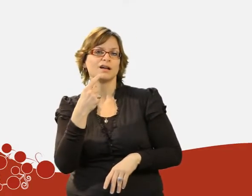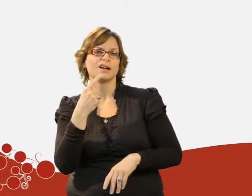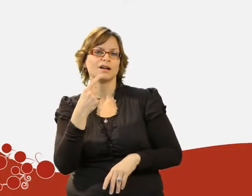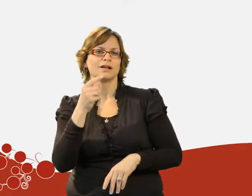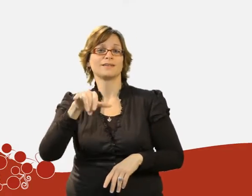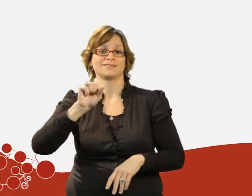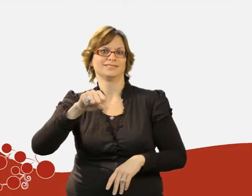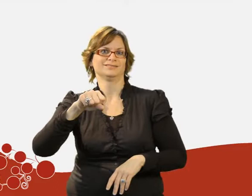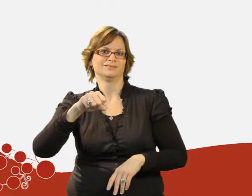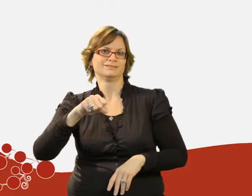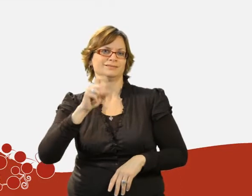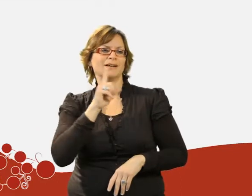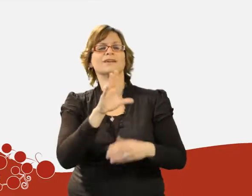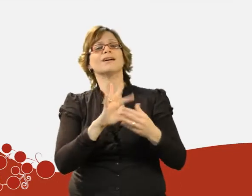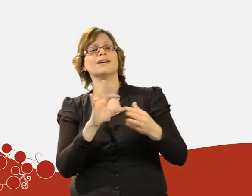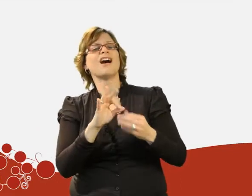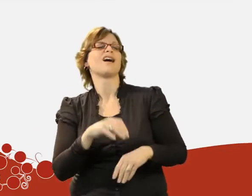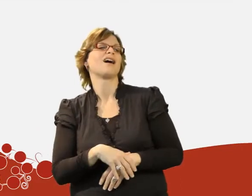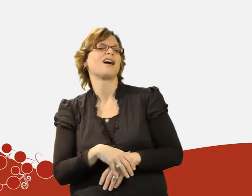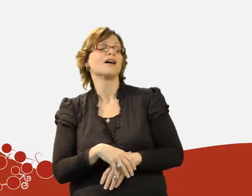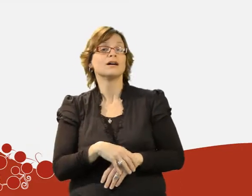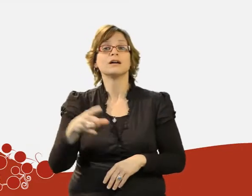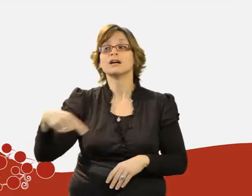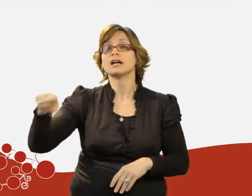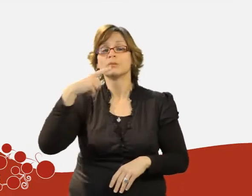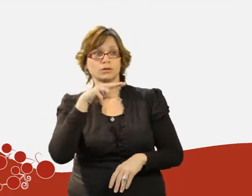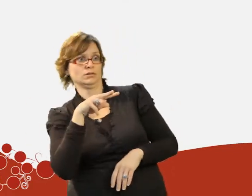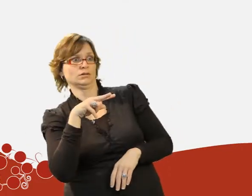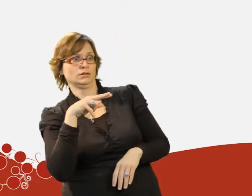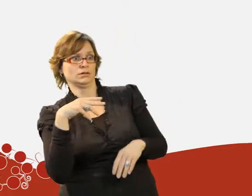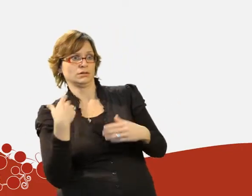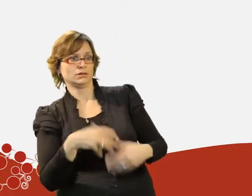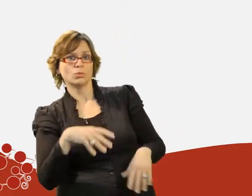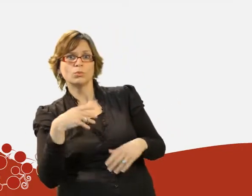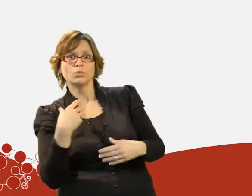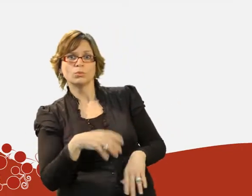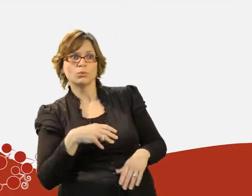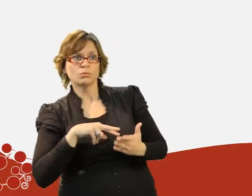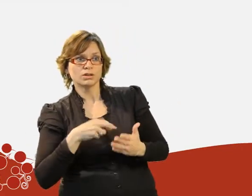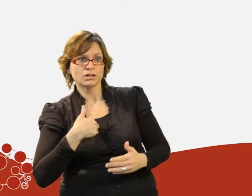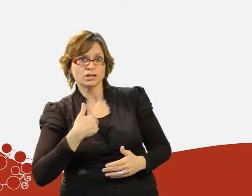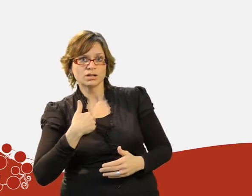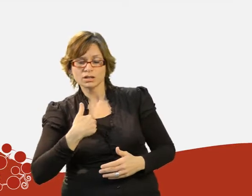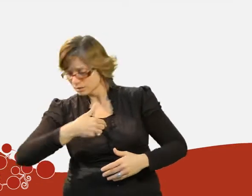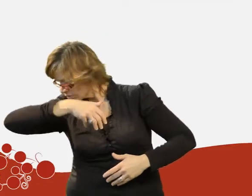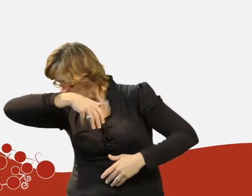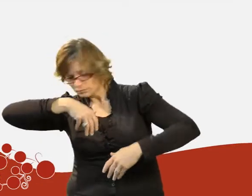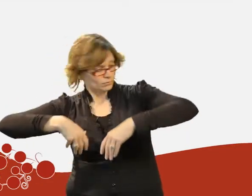nose. This is used as a way of agreeing with what someone is saying. Hearing people may see this and think that the deaf person is distracted by